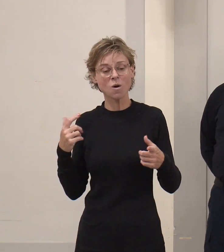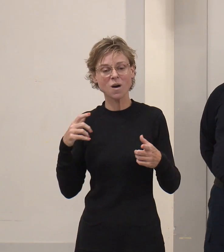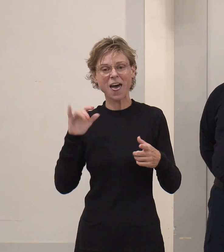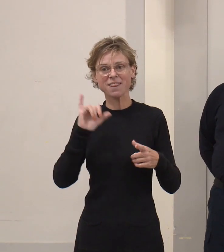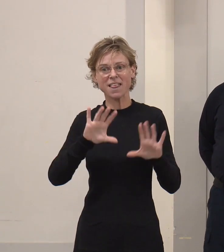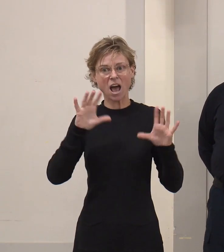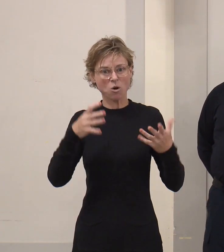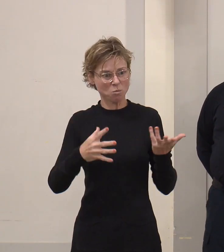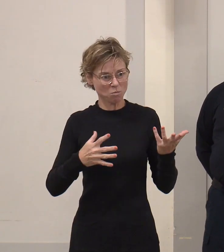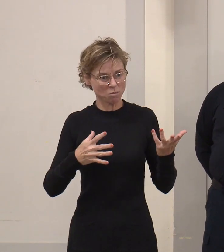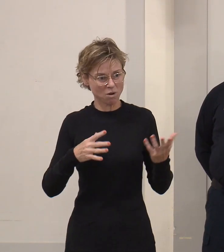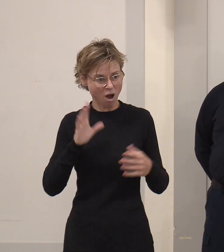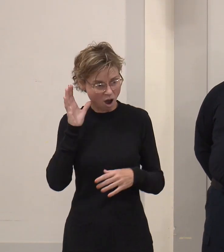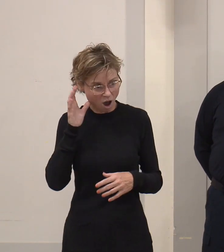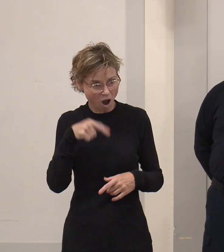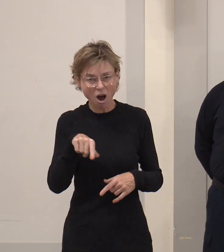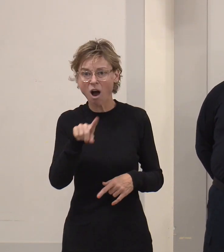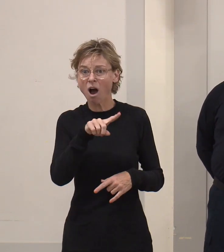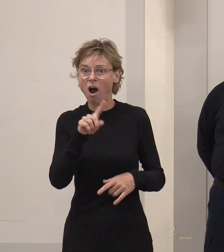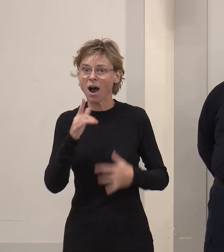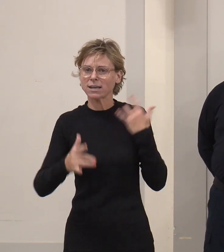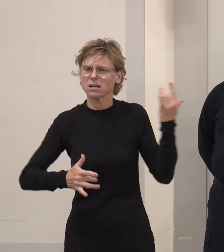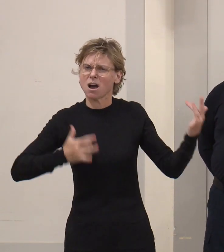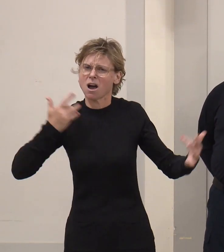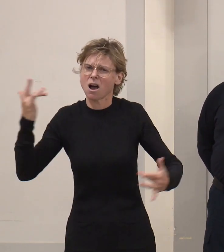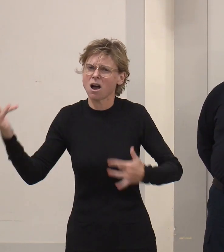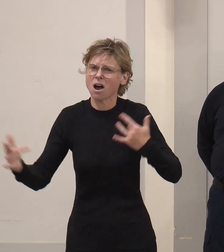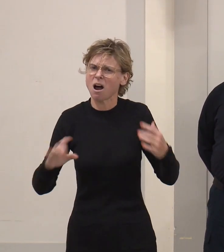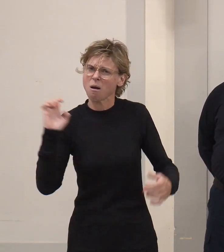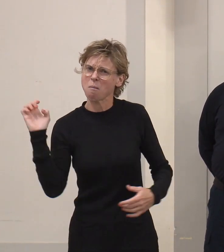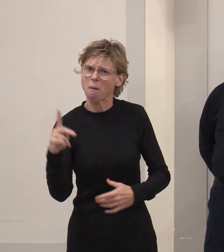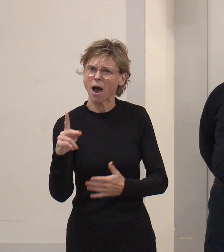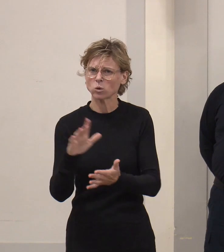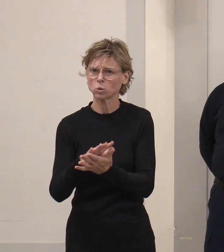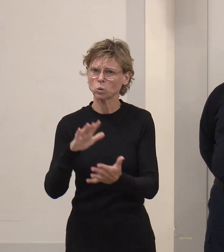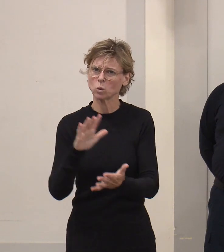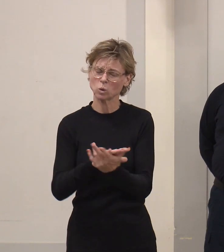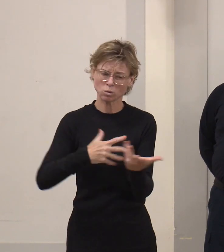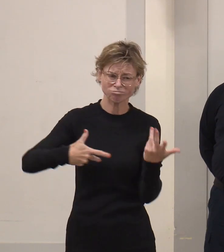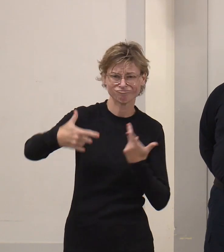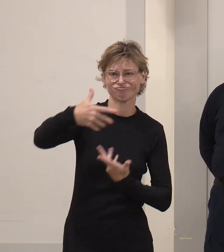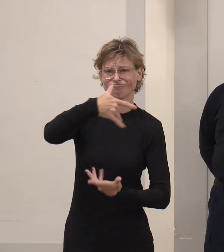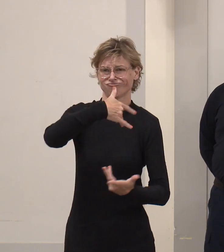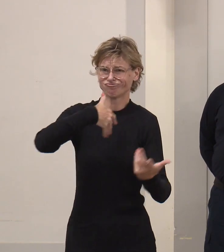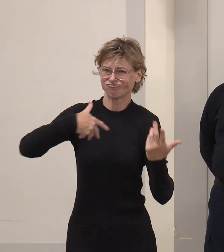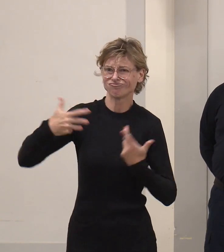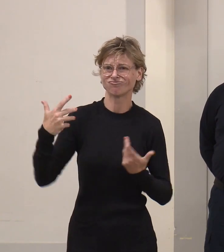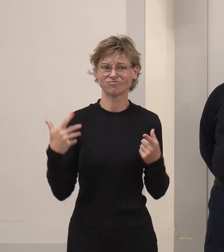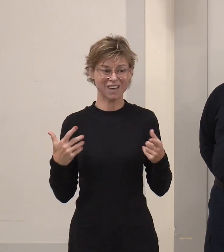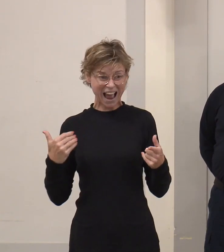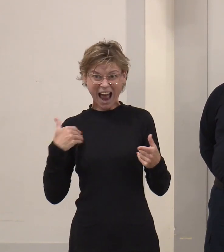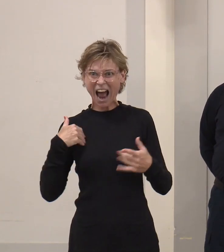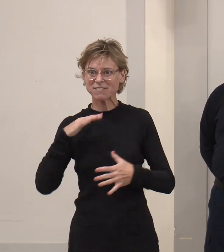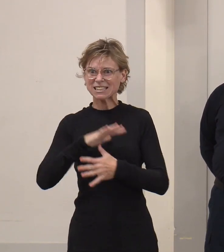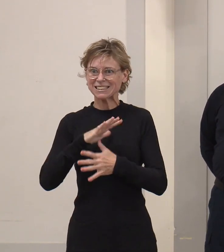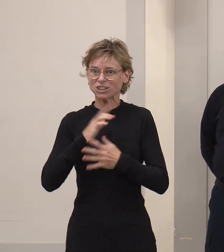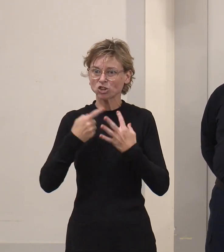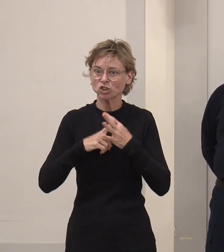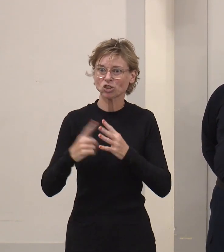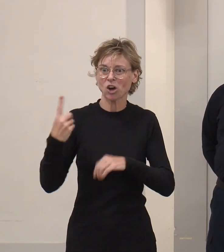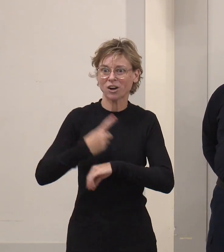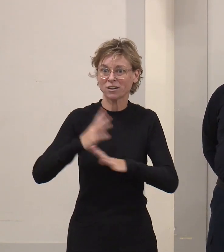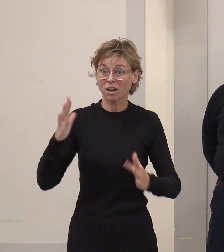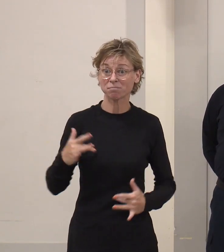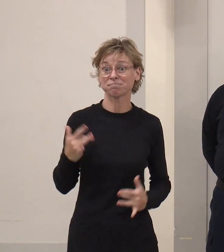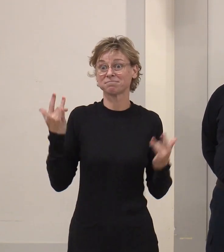about how excited they are to be back in school, to be around each other, to be able to have a senior inauguration, to be thinking